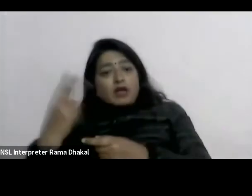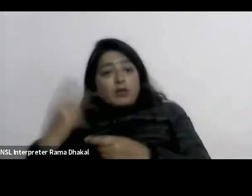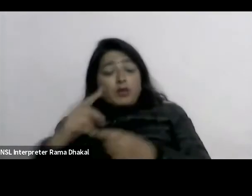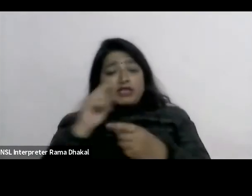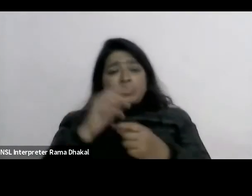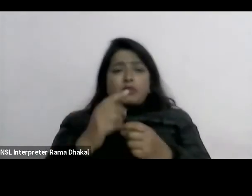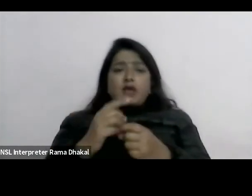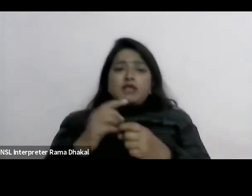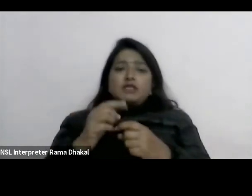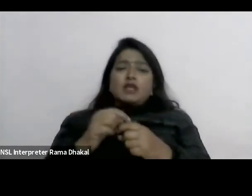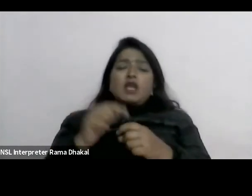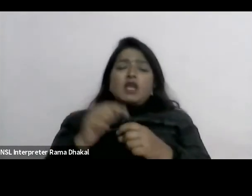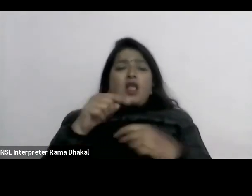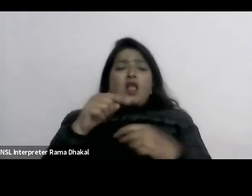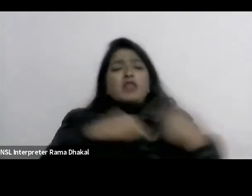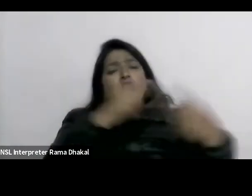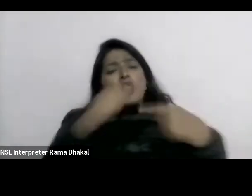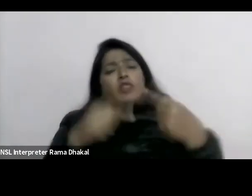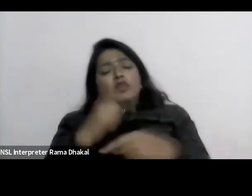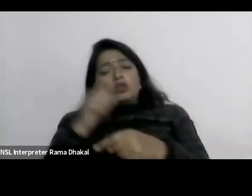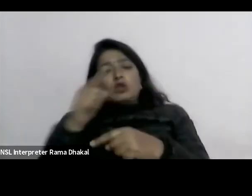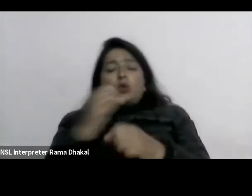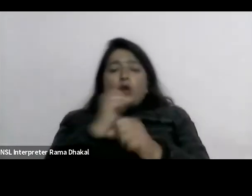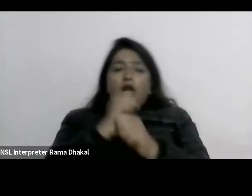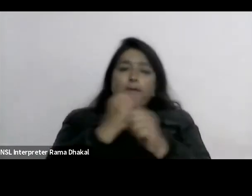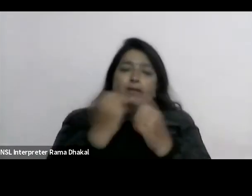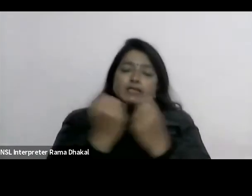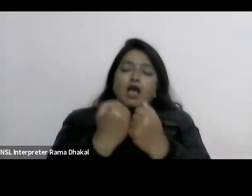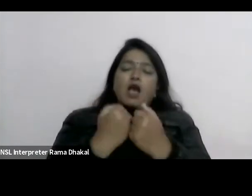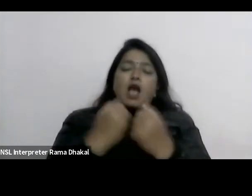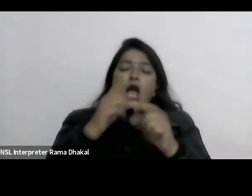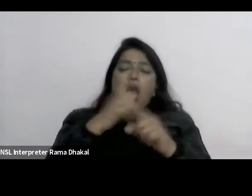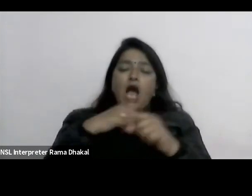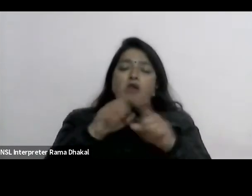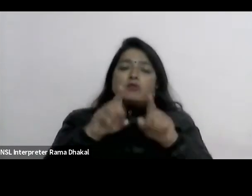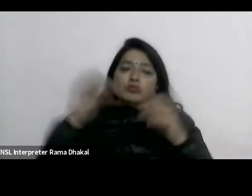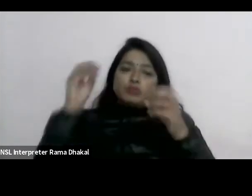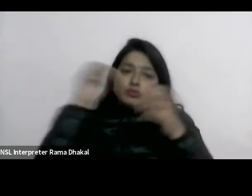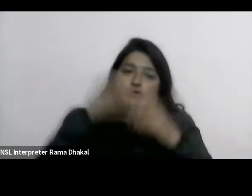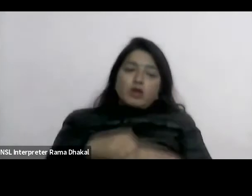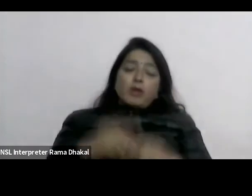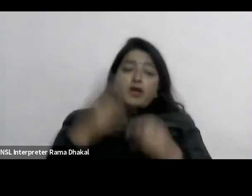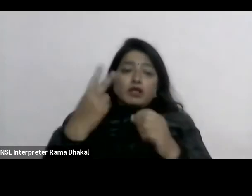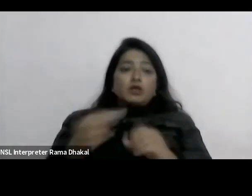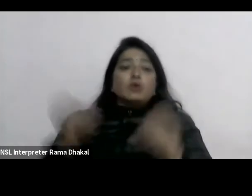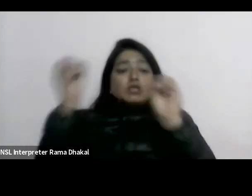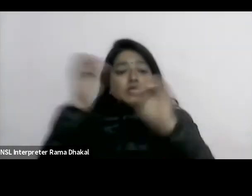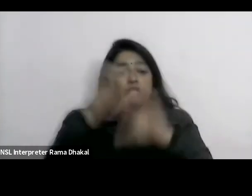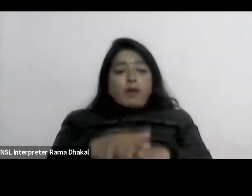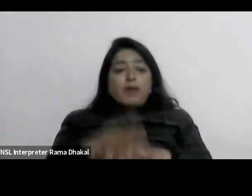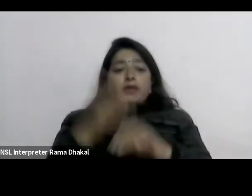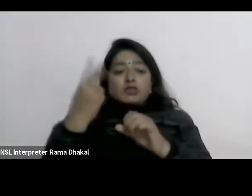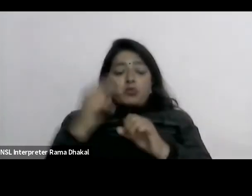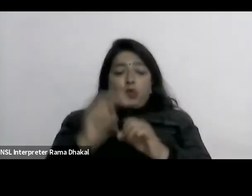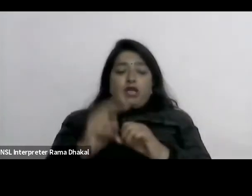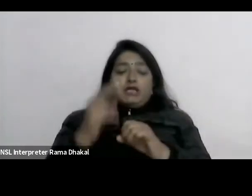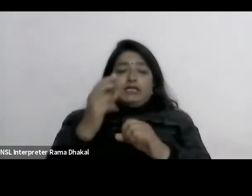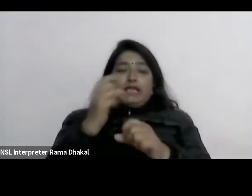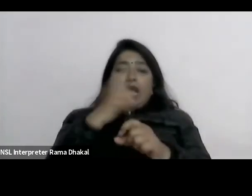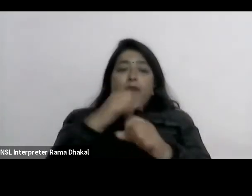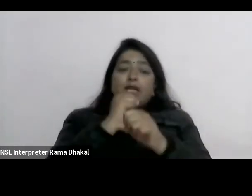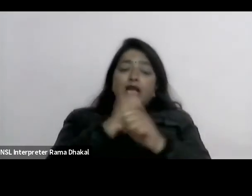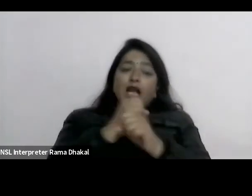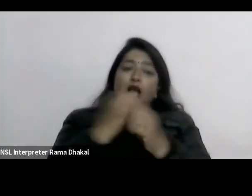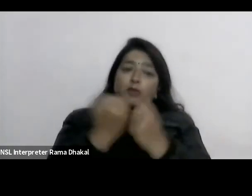engaging in the process was actually very appreciative of the consultative and cooperative consultant who was hired